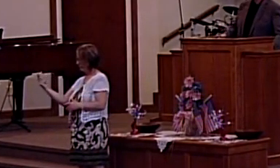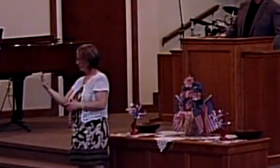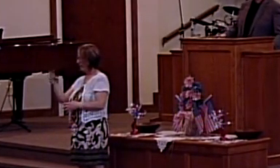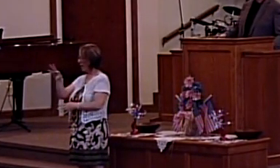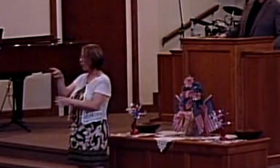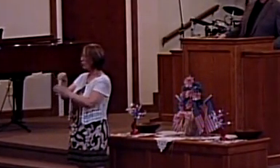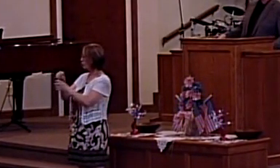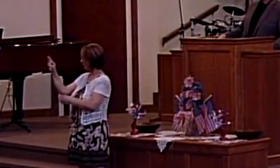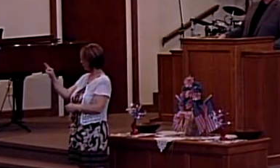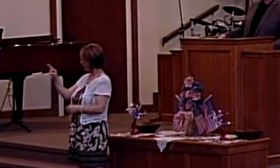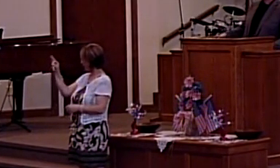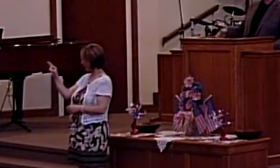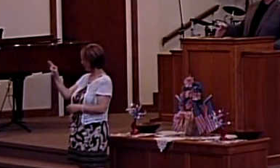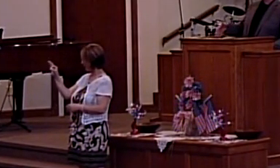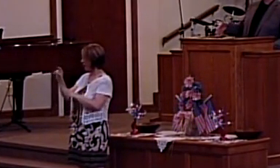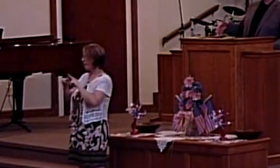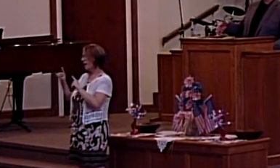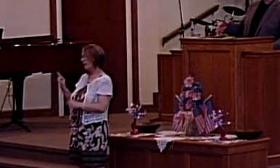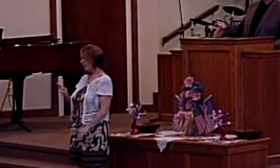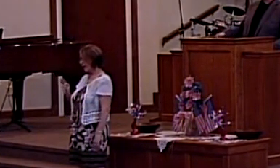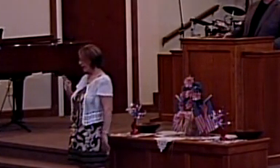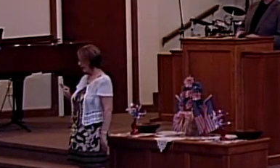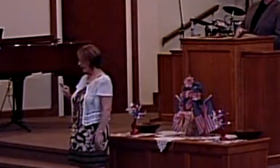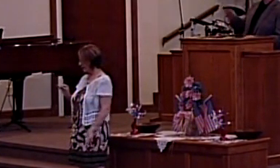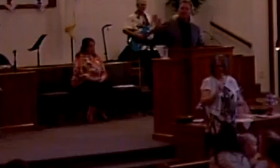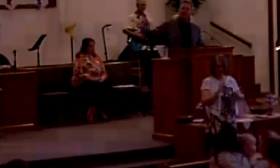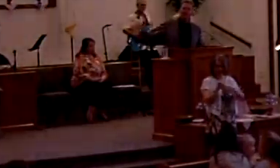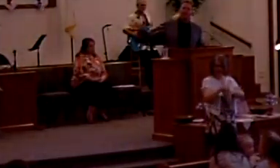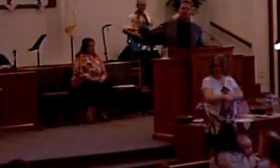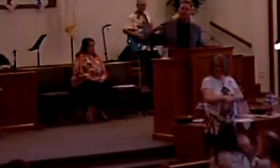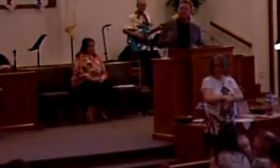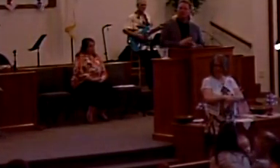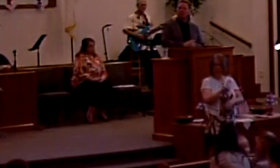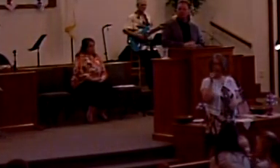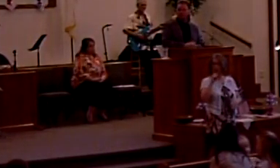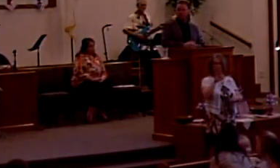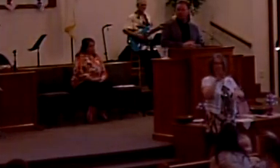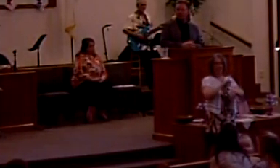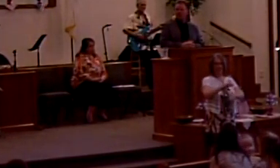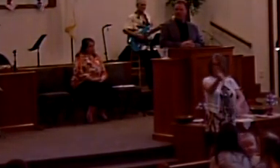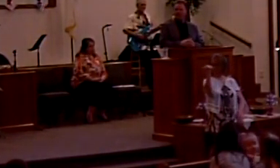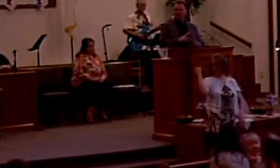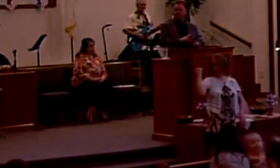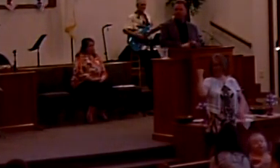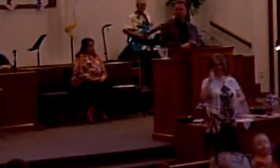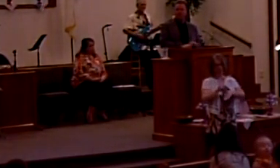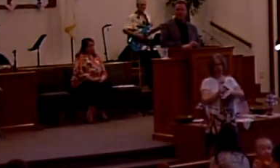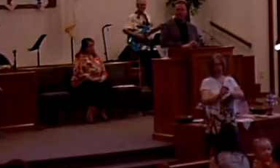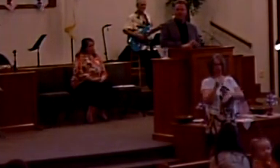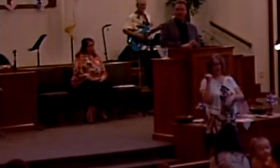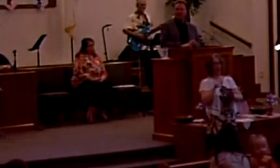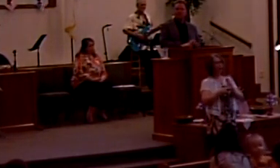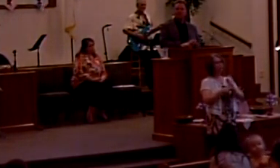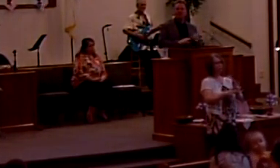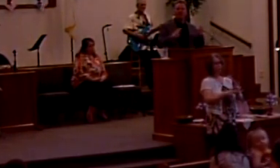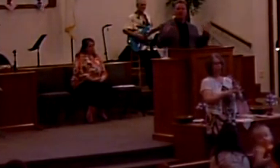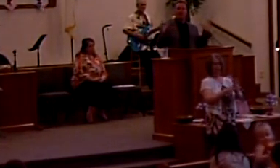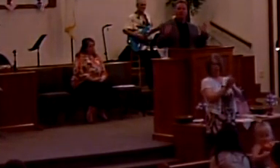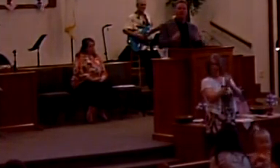Friday, but Friday we're going to have like a family night down in the fields below the church here. We're going to show a movie at